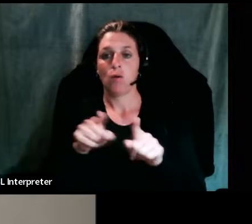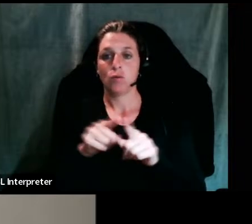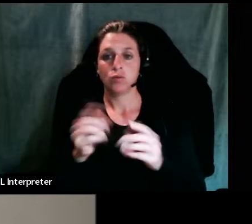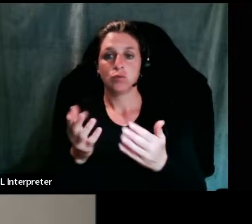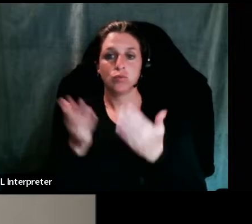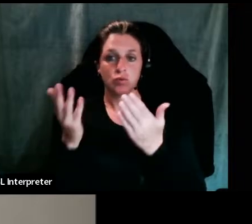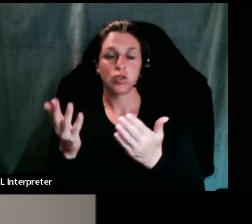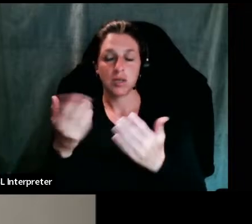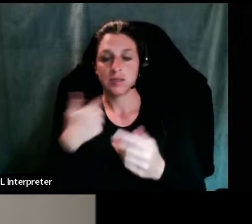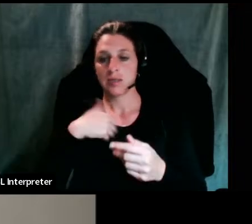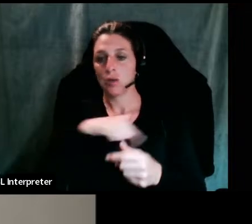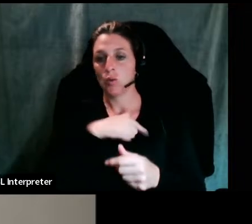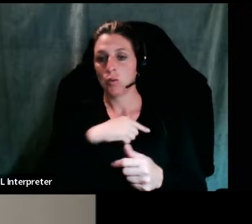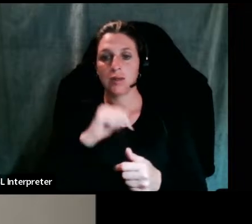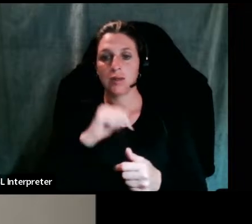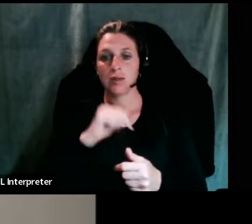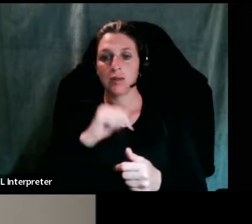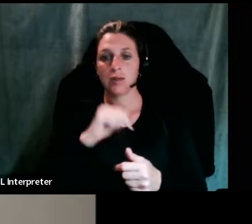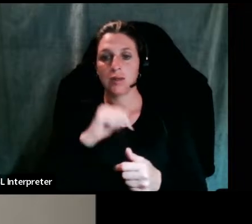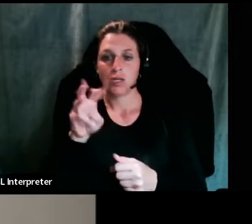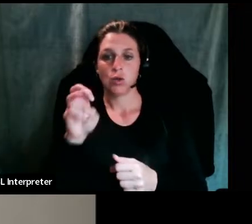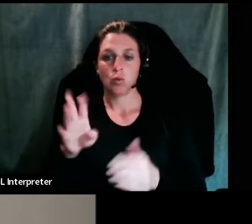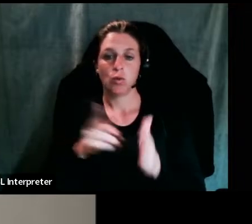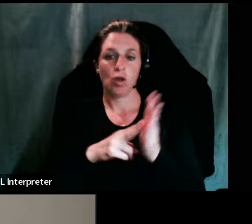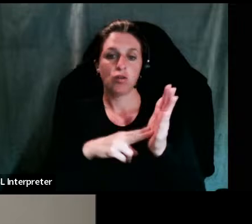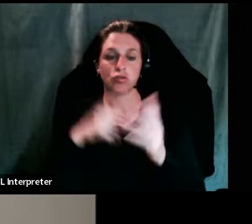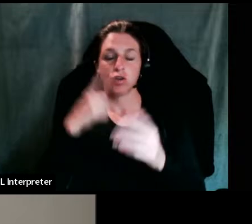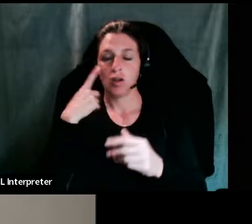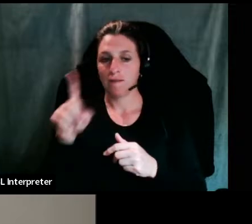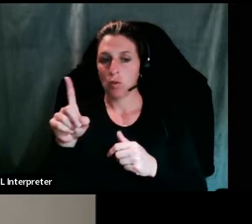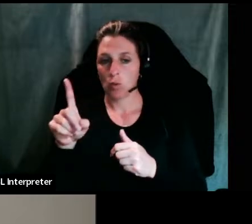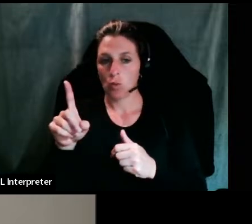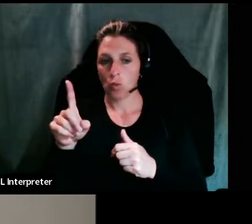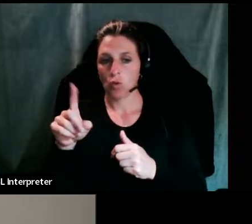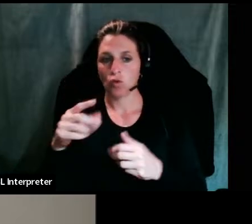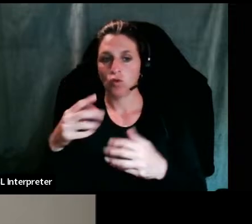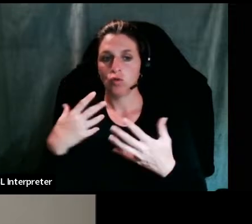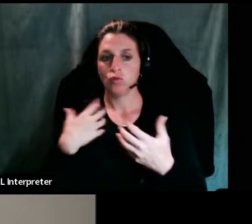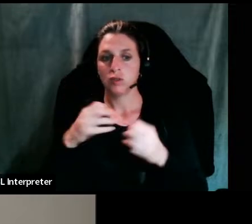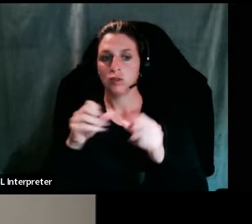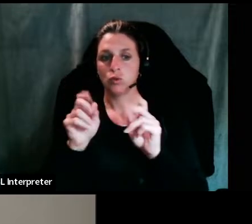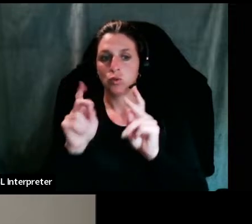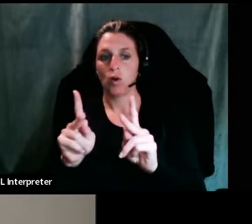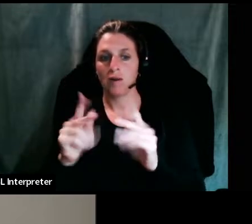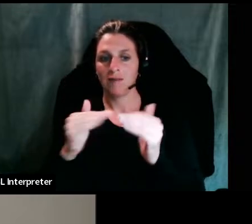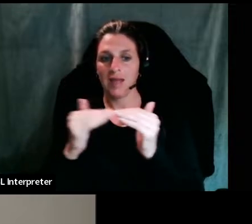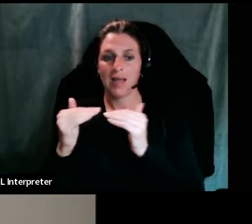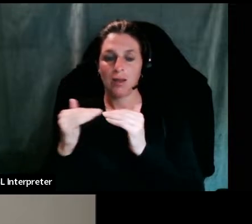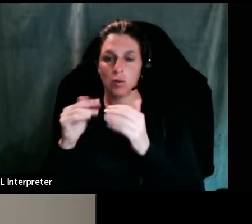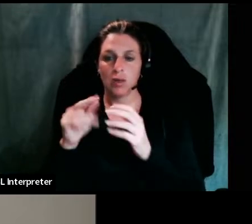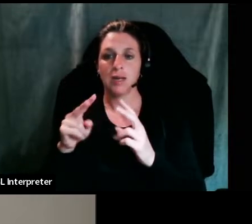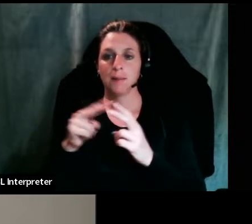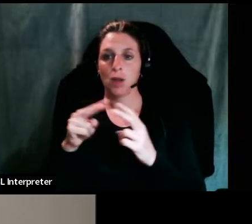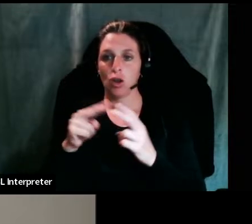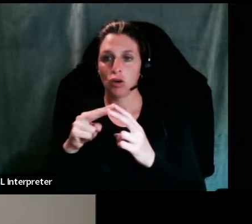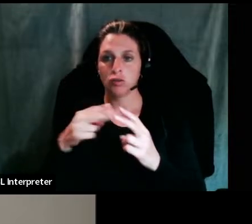suggest that we not renew the contract for the restorative equity partners. I looked at the curriculum